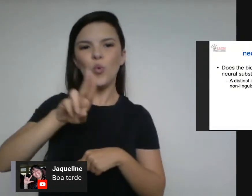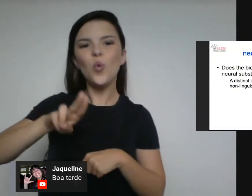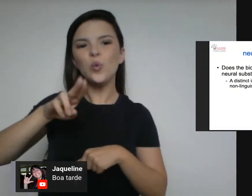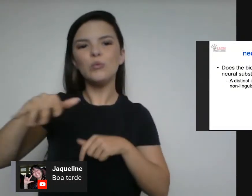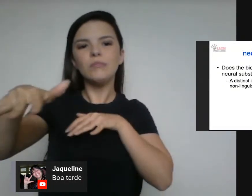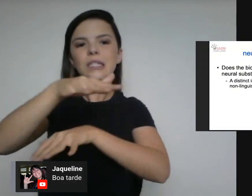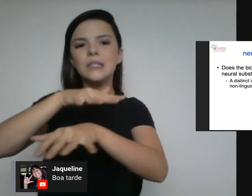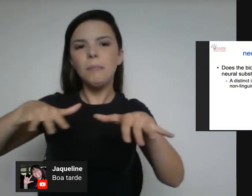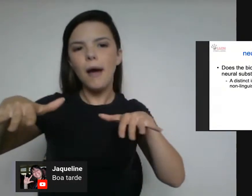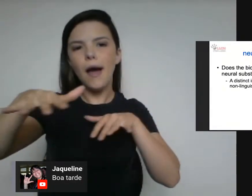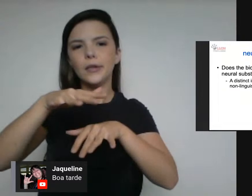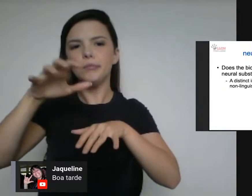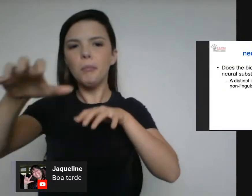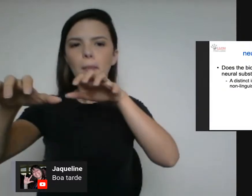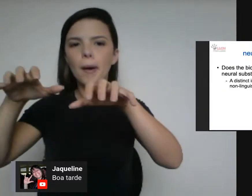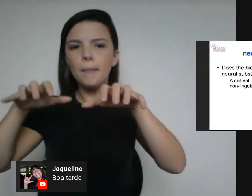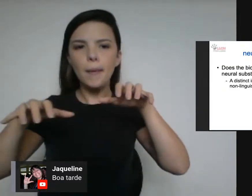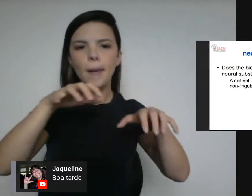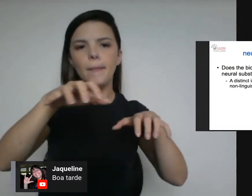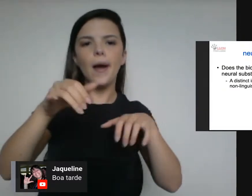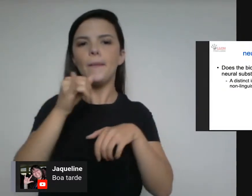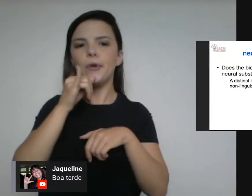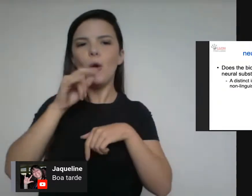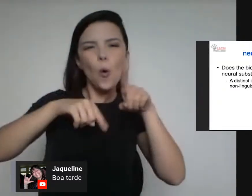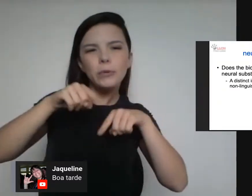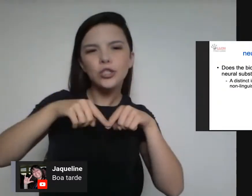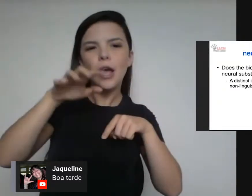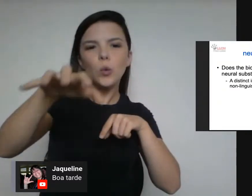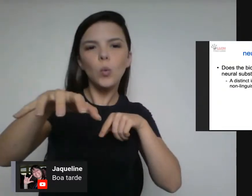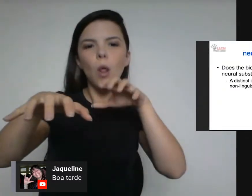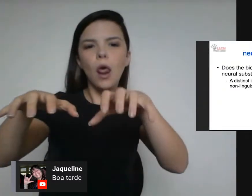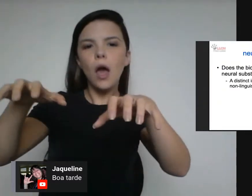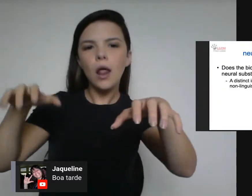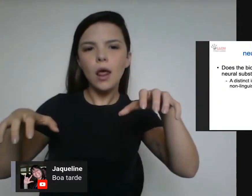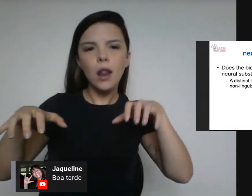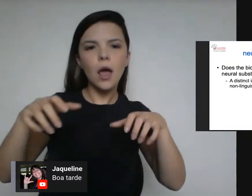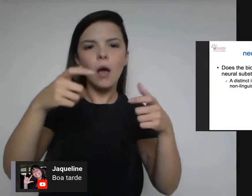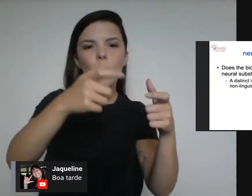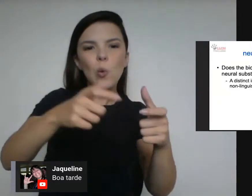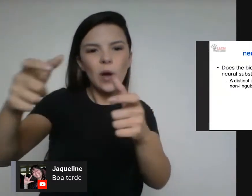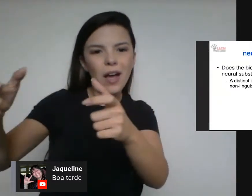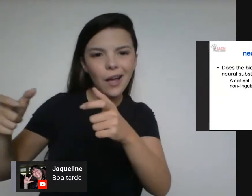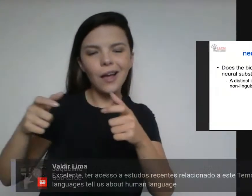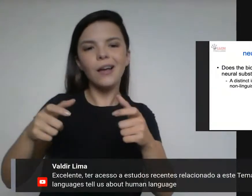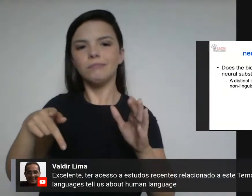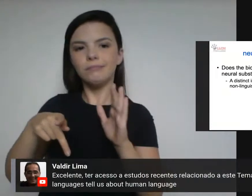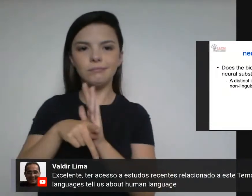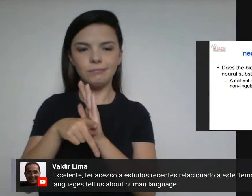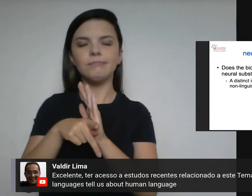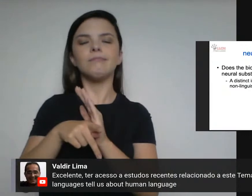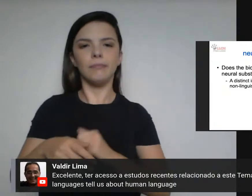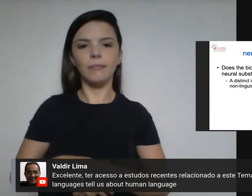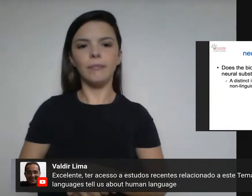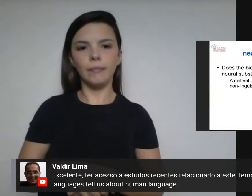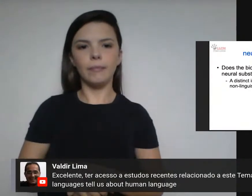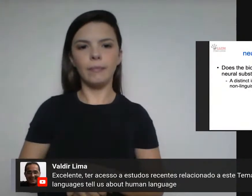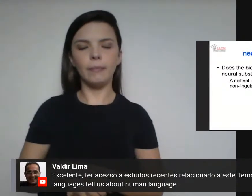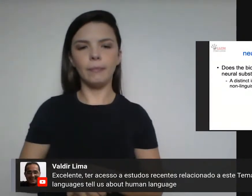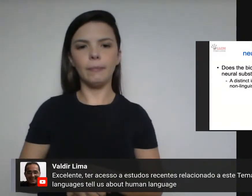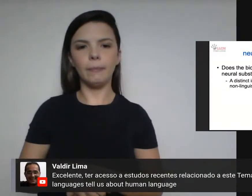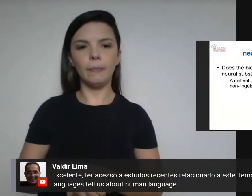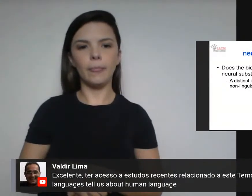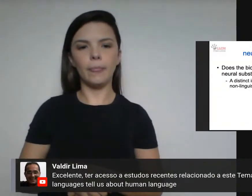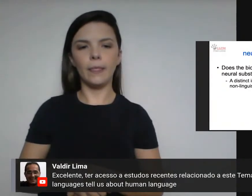talking about the location of objects, the spatial relationship of objects. There's a distinct